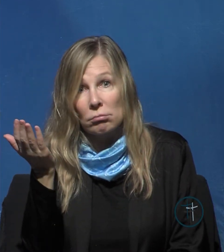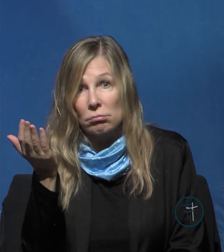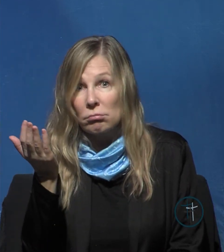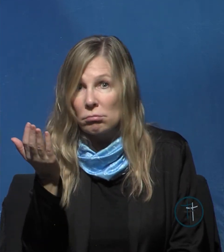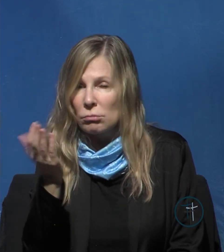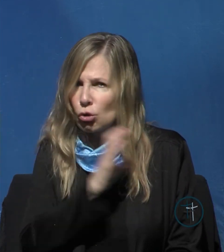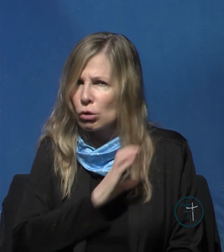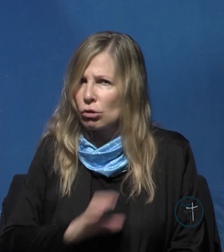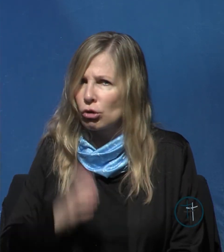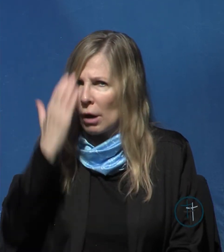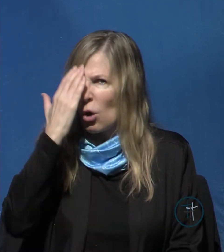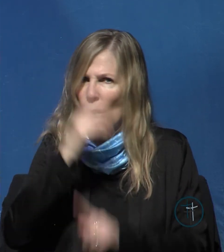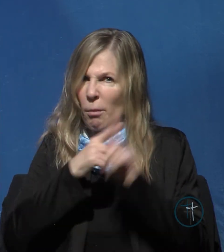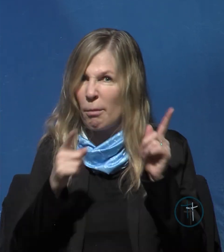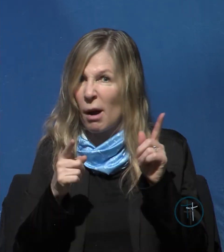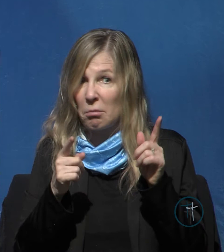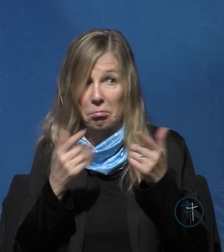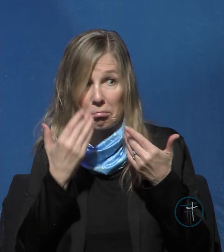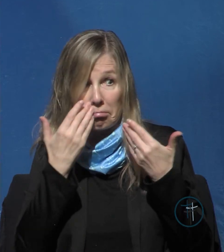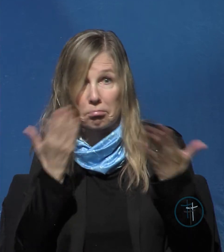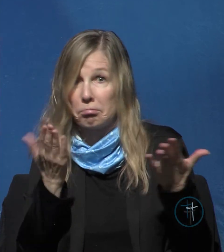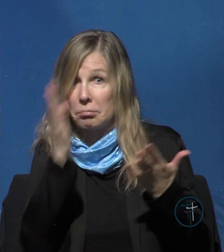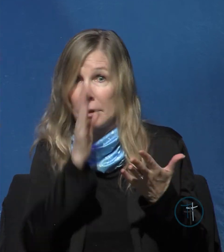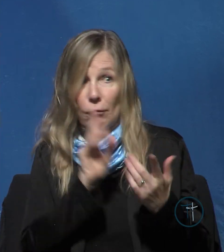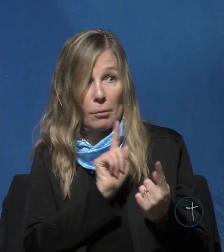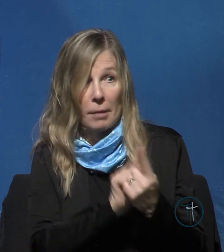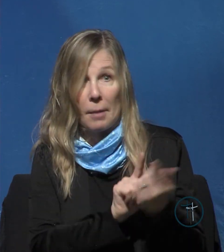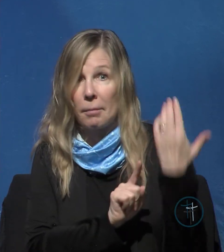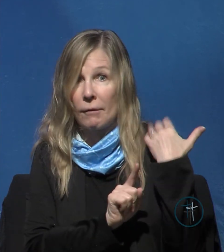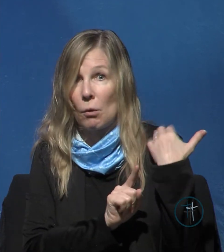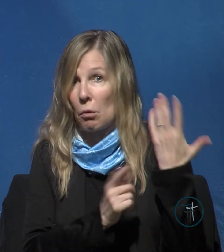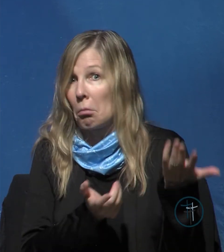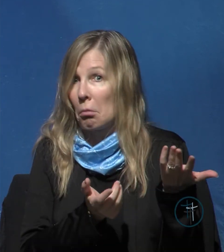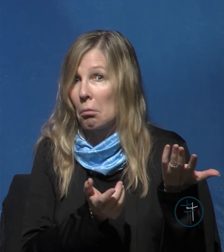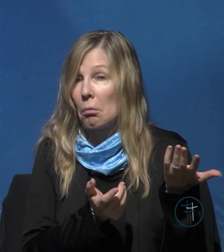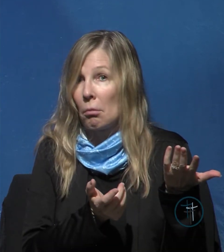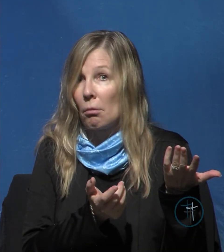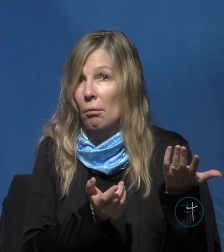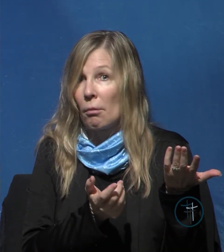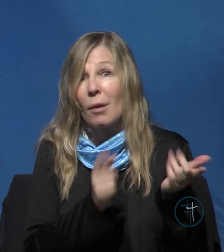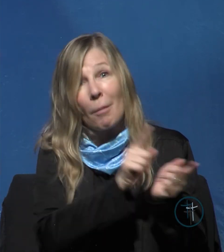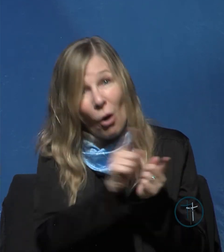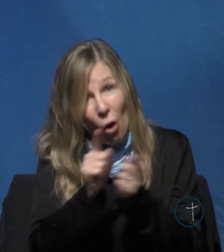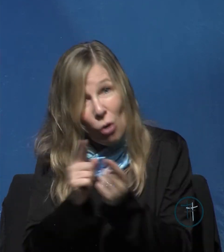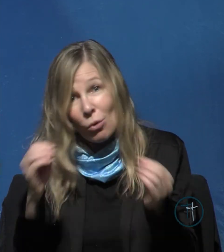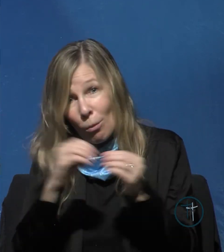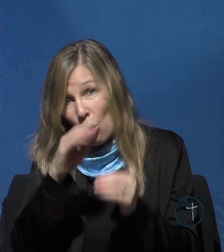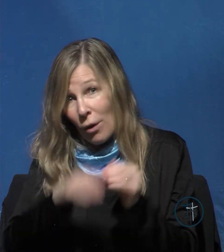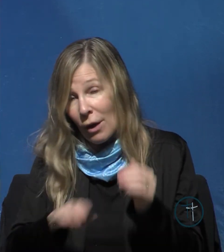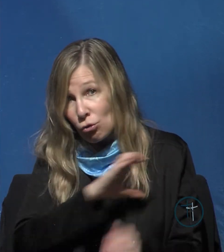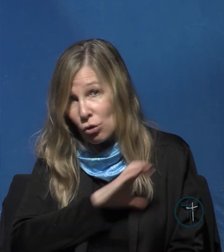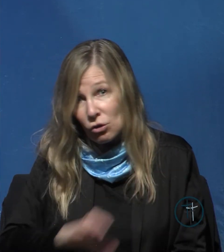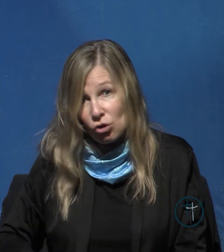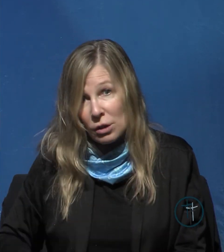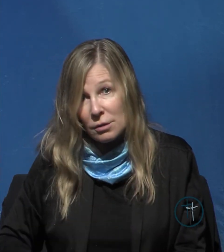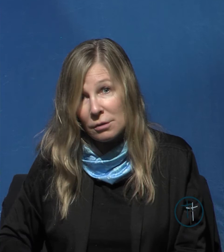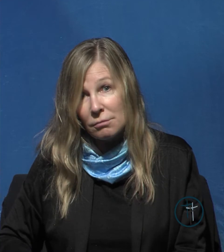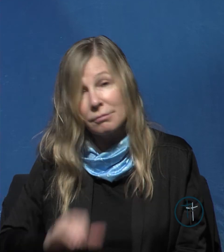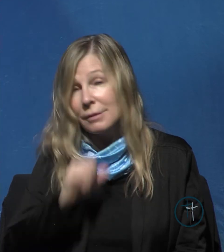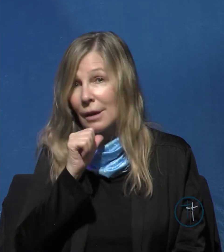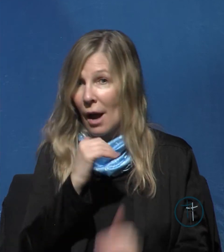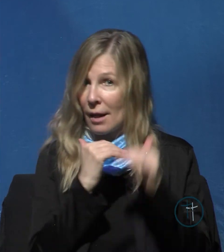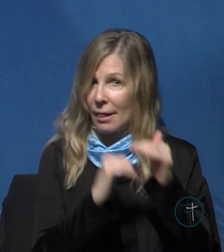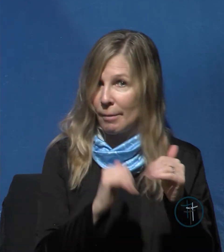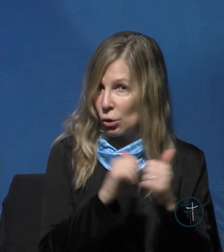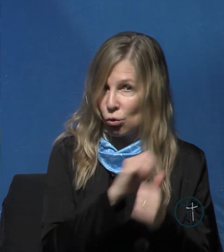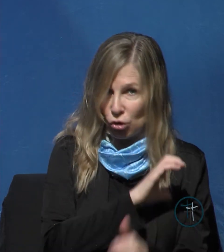them, but the use of the term suggests that it could go beyond Christians. It's not just Christian strangers.